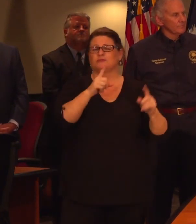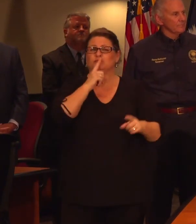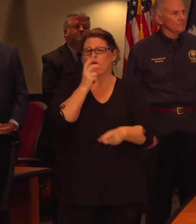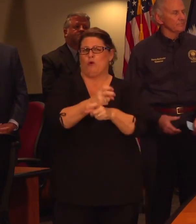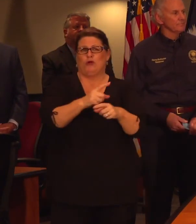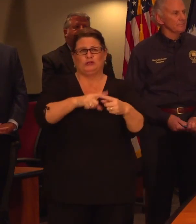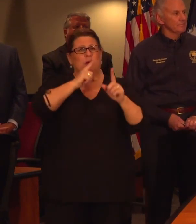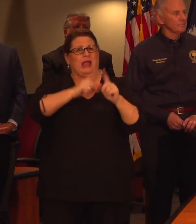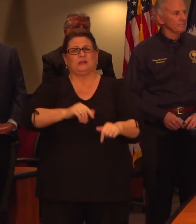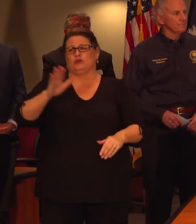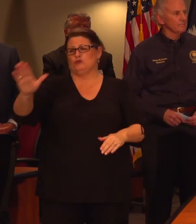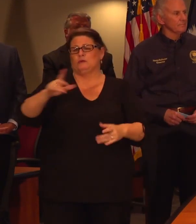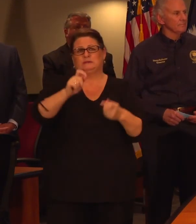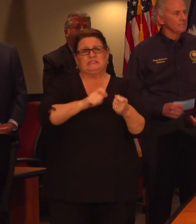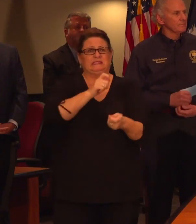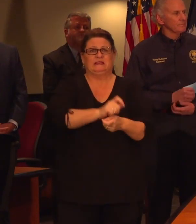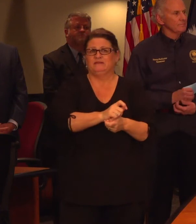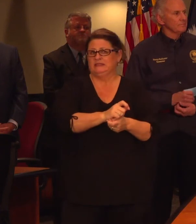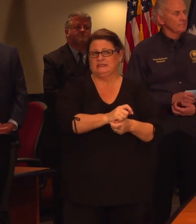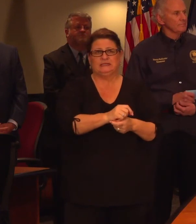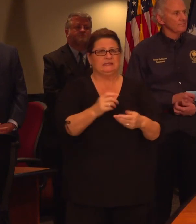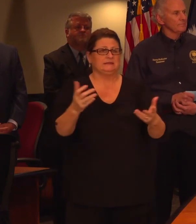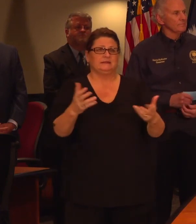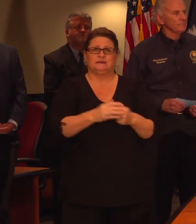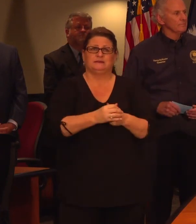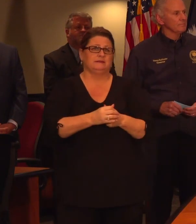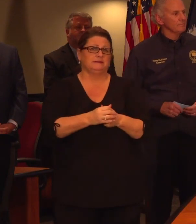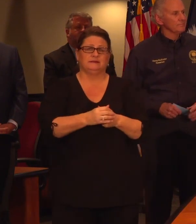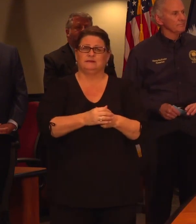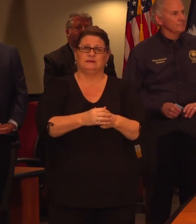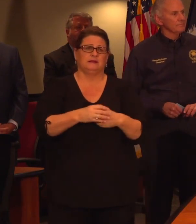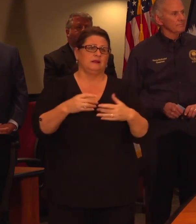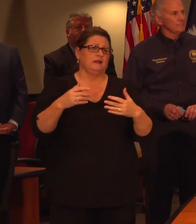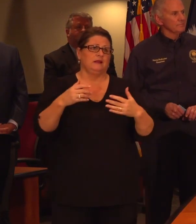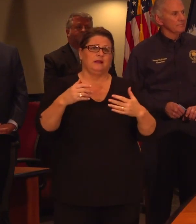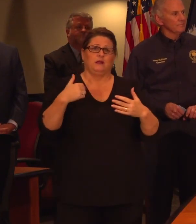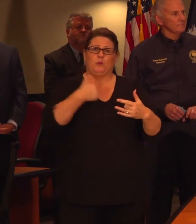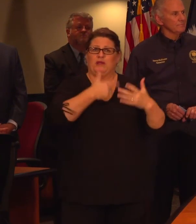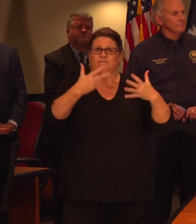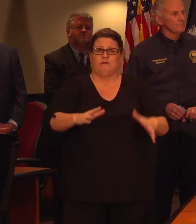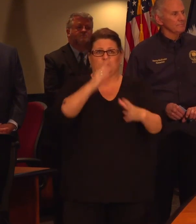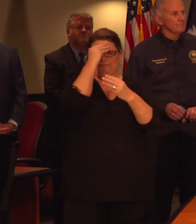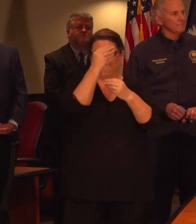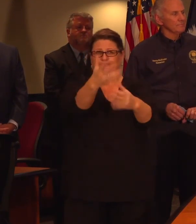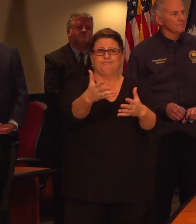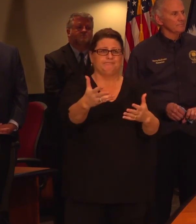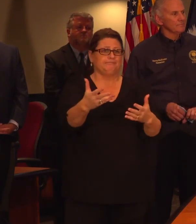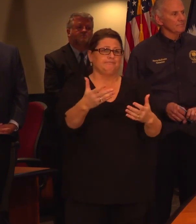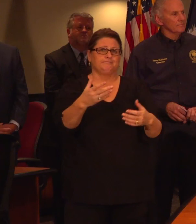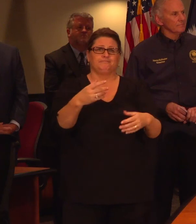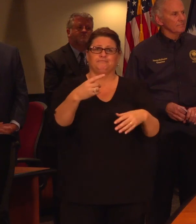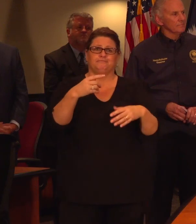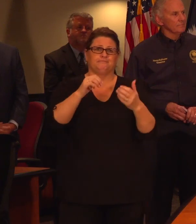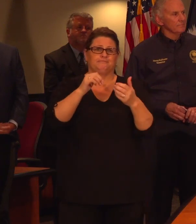answer specifically what to expect. Our projections have already been commented on that are based on a variety of